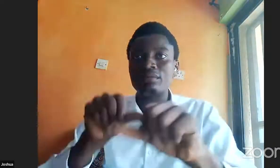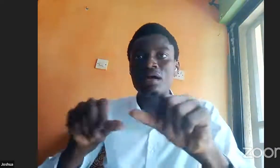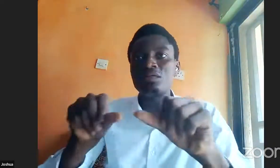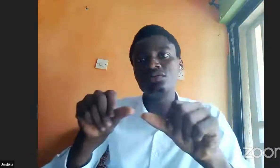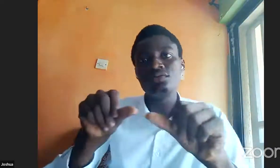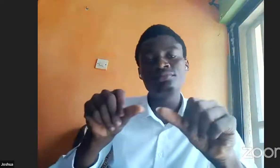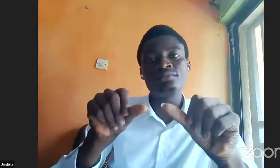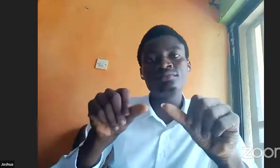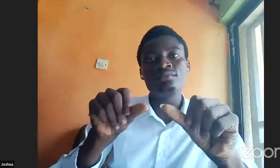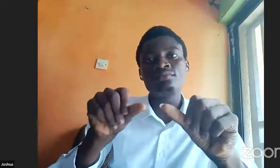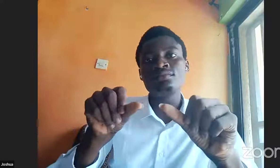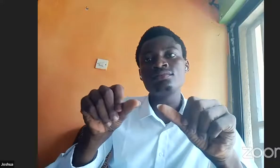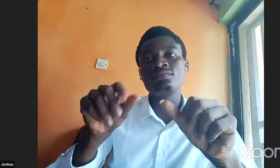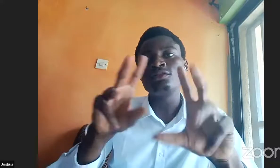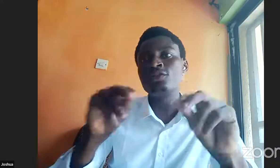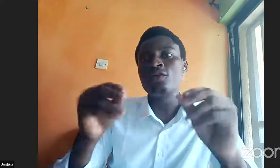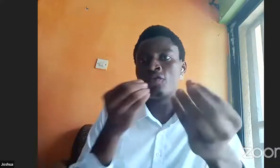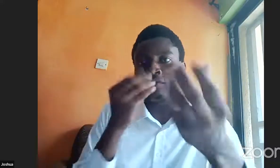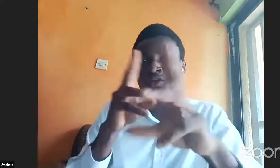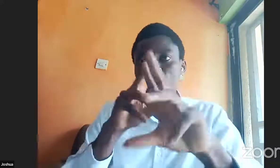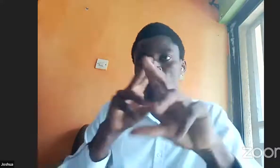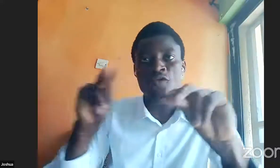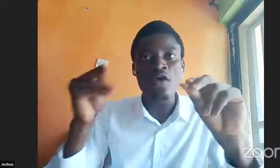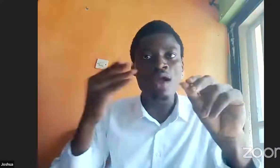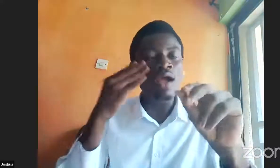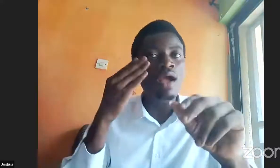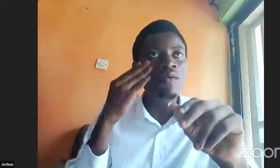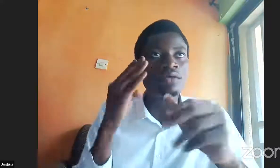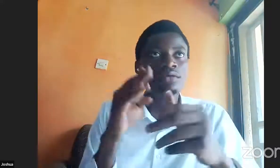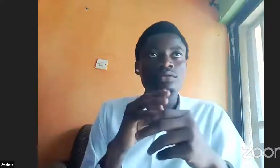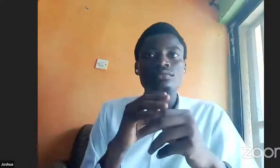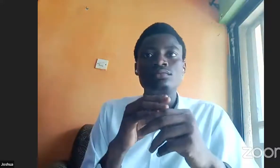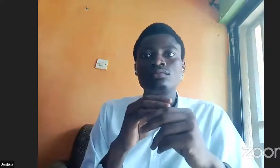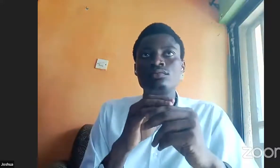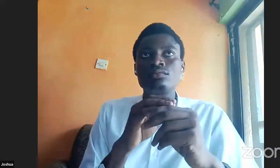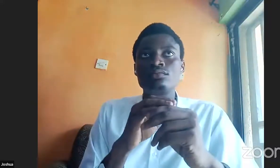access. The accessibility feature